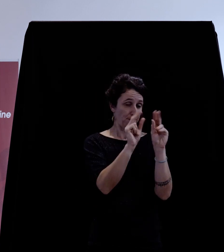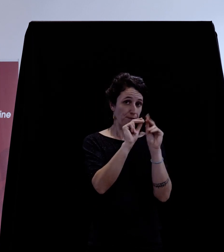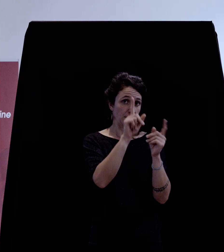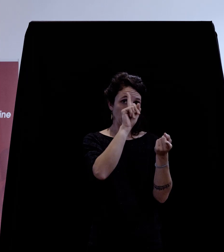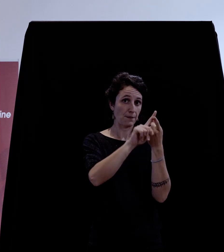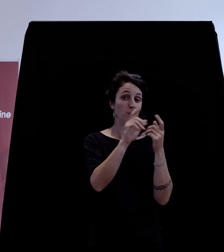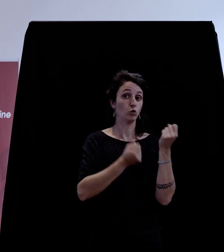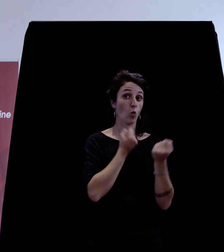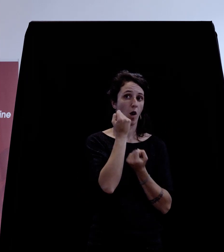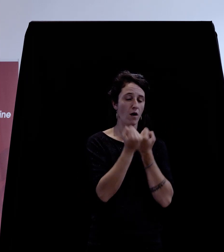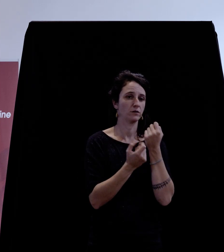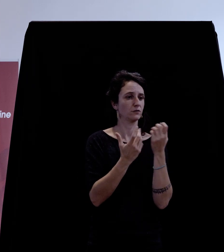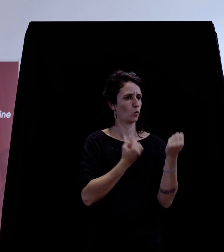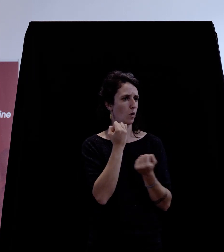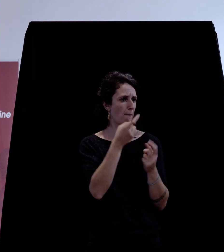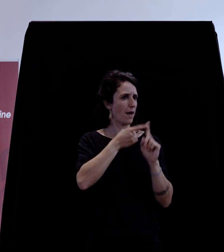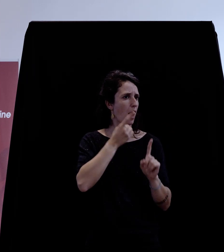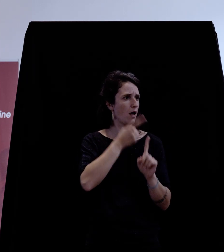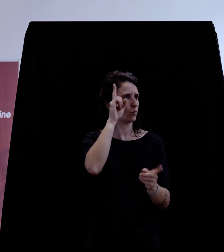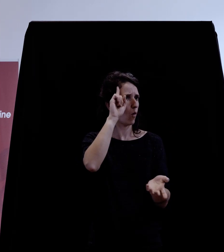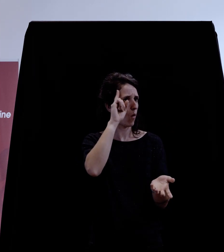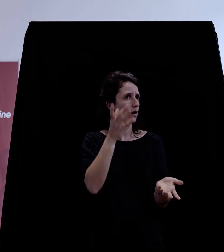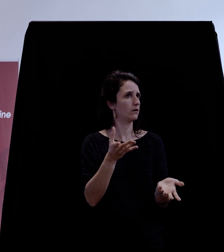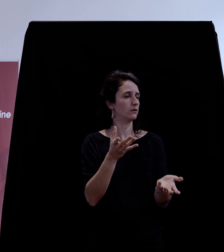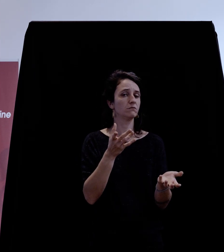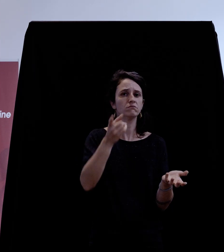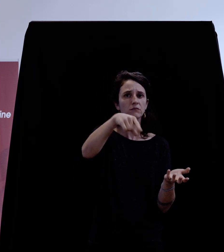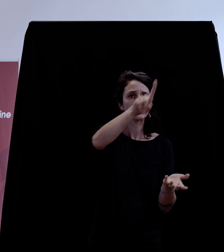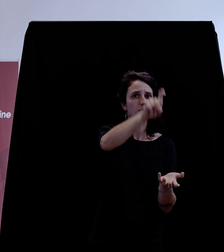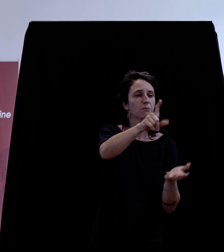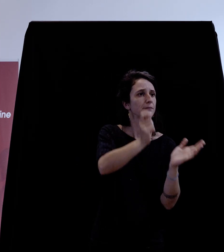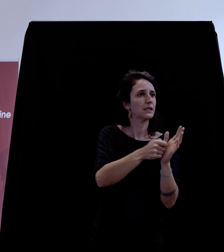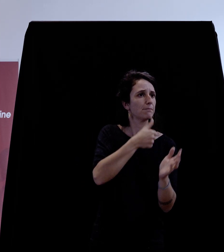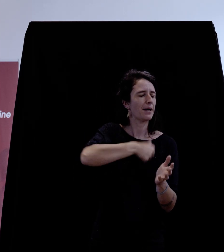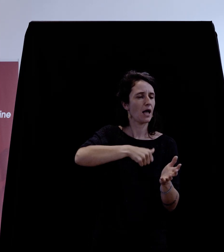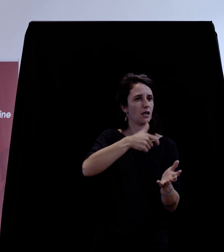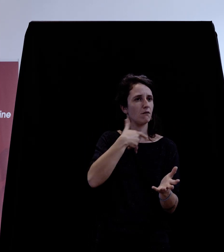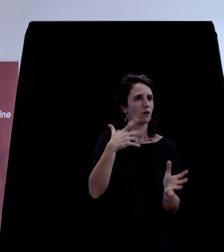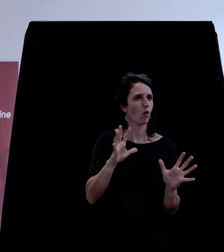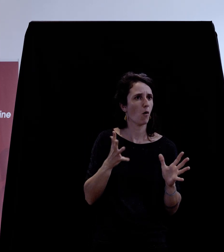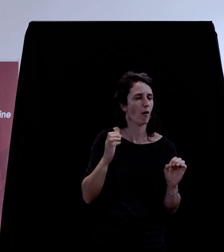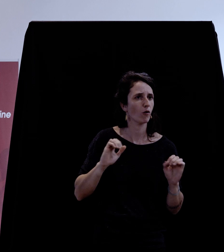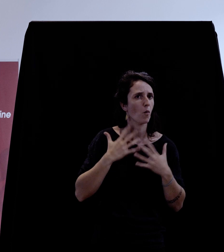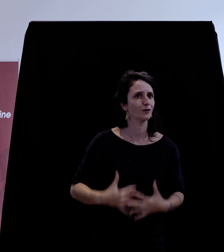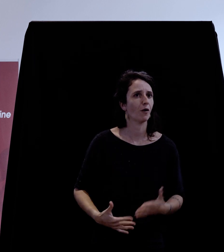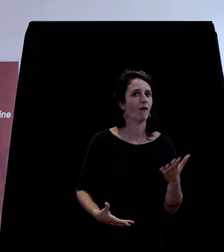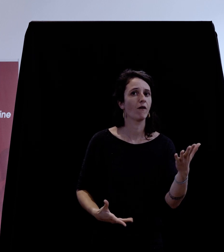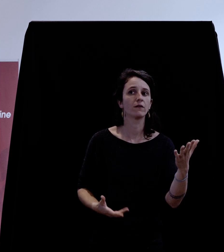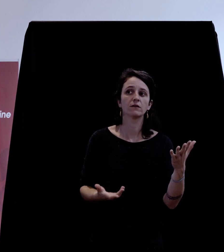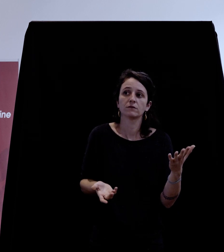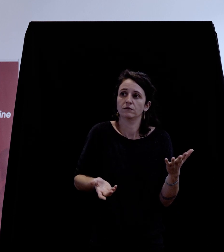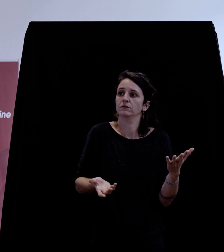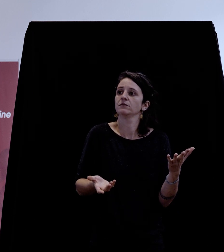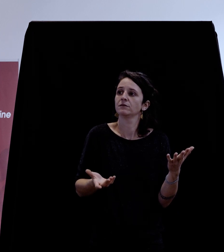How do you behave when you're in pain? Look in the mirror sometime when you're in pain and say, oh my gosh, look at me. We don't always respond to